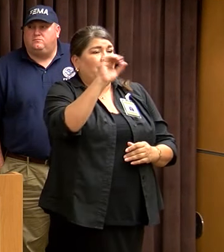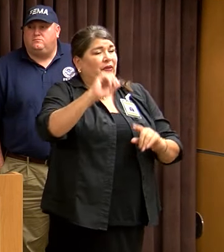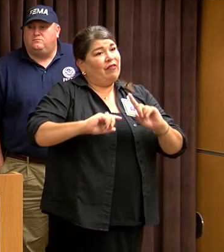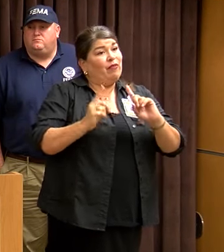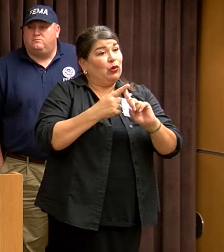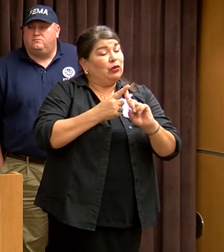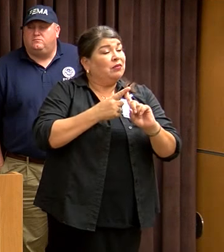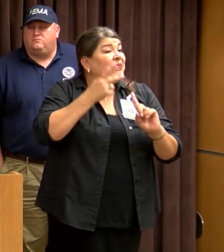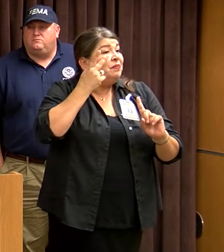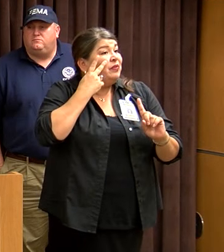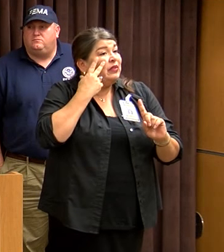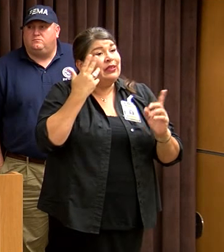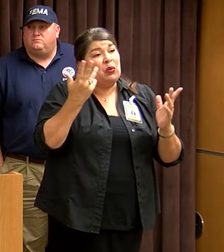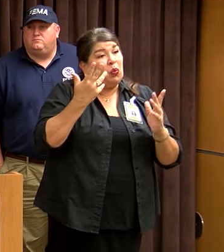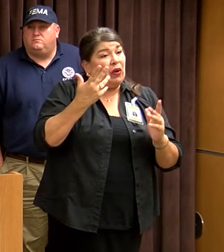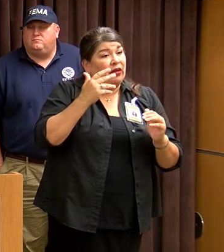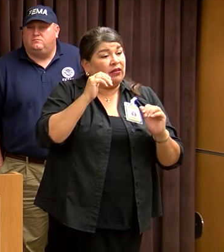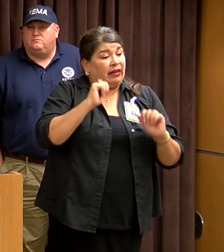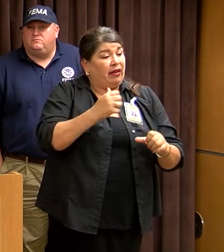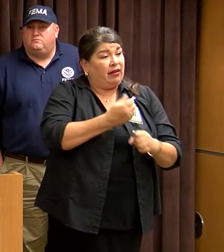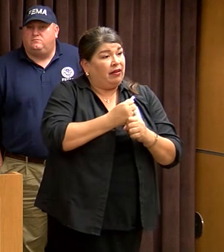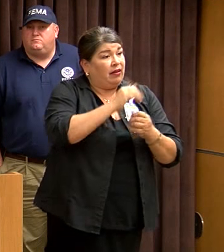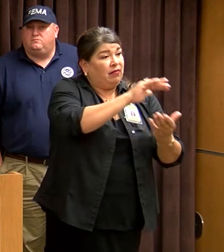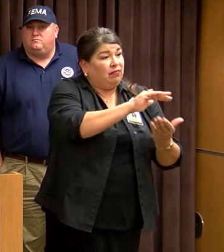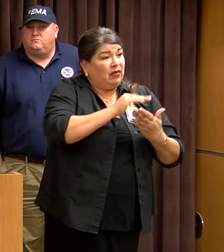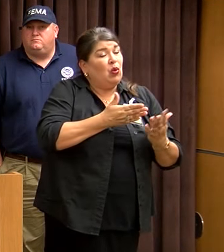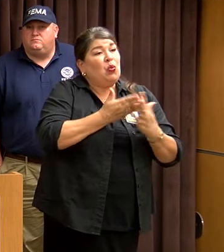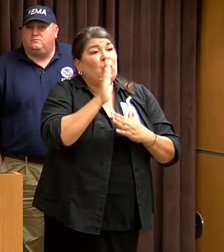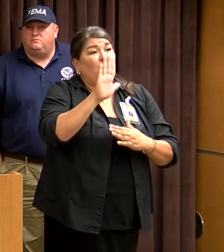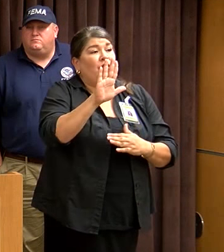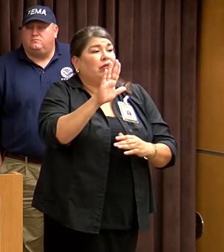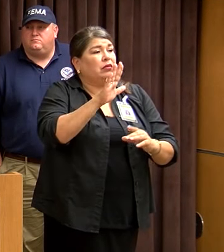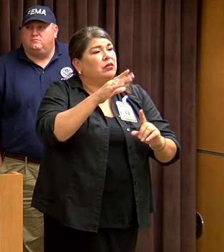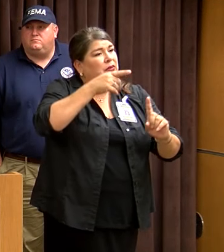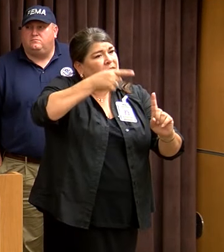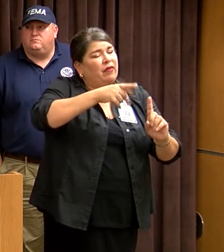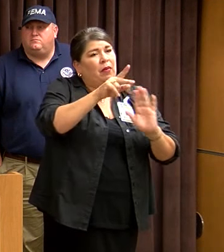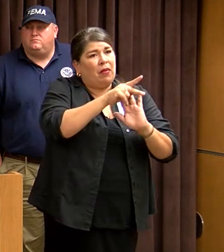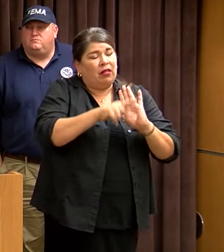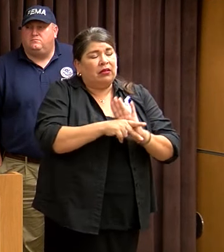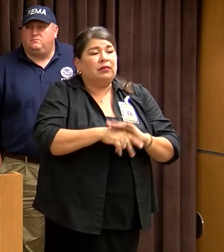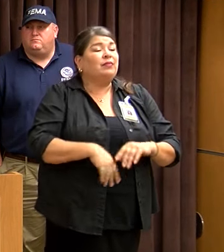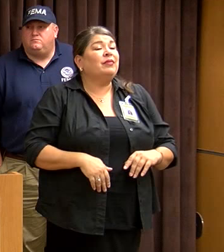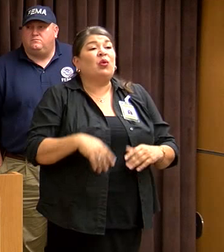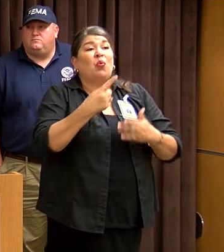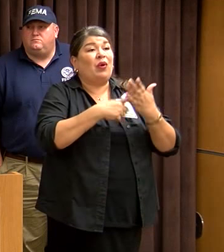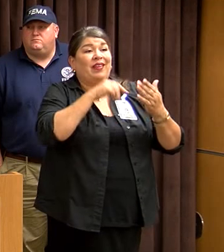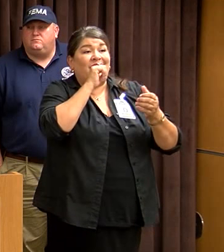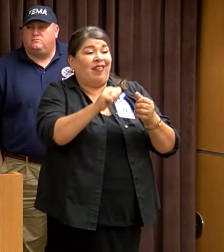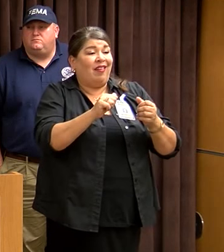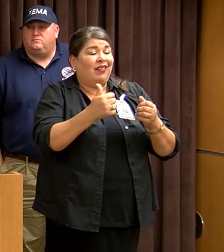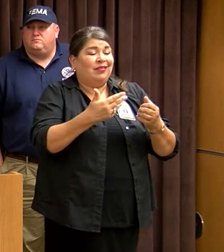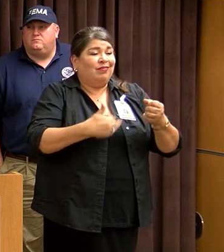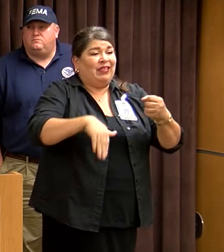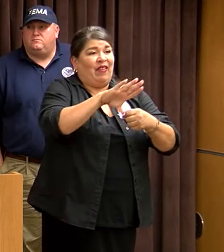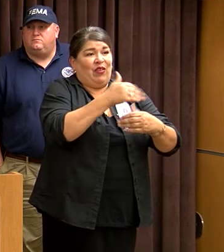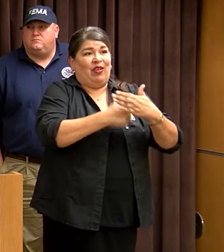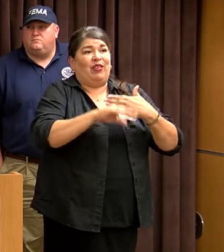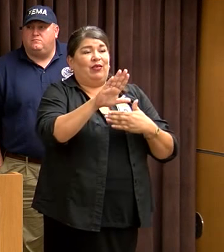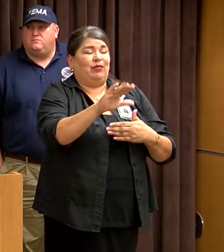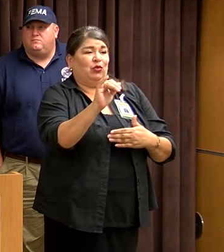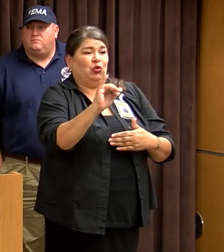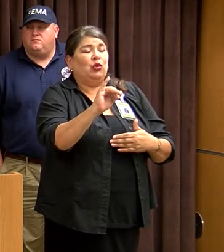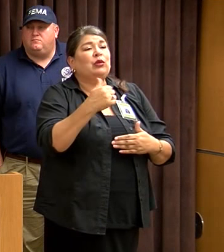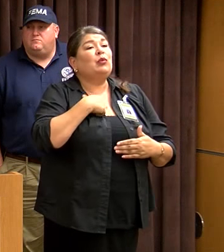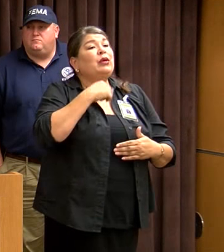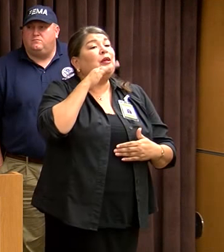see what is eligible through their particular policy. And then what's not covered under their insurance, that's when we start